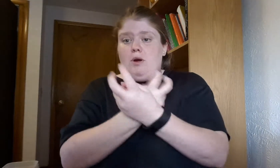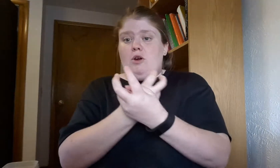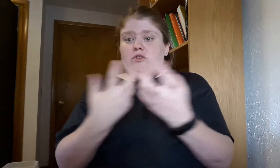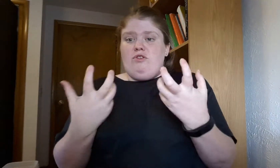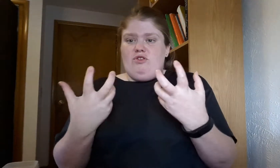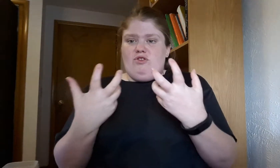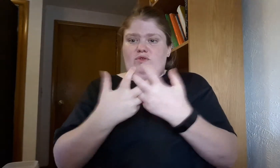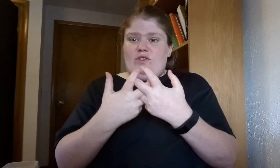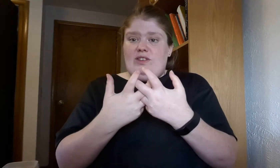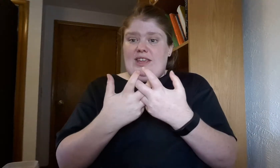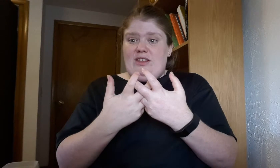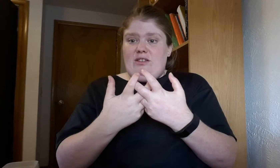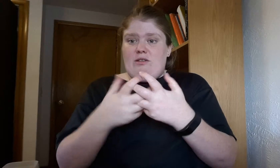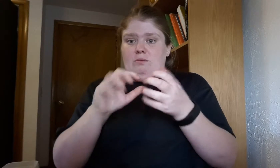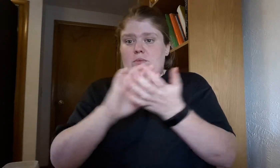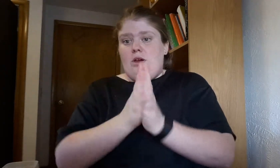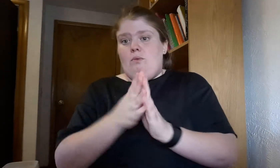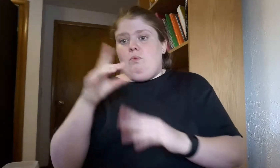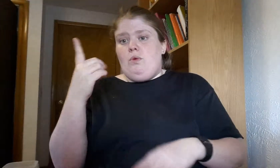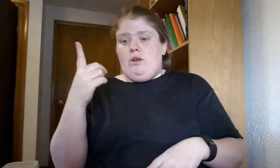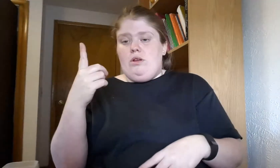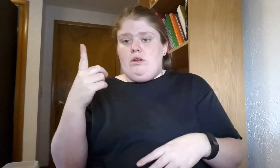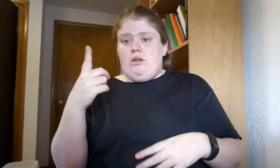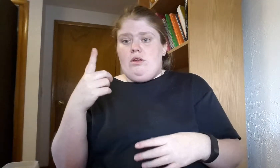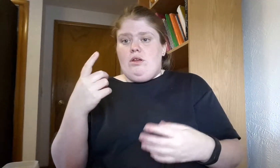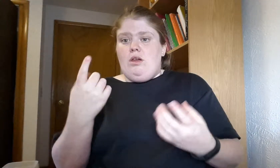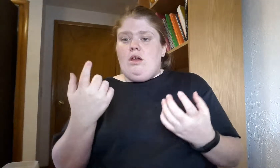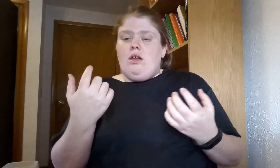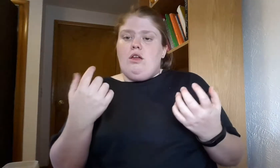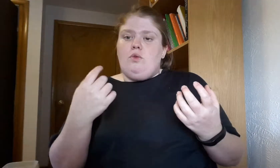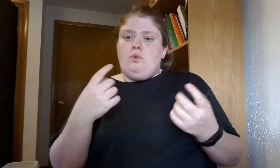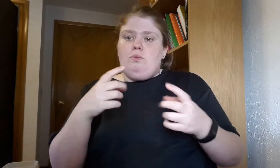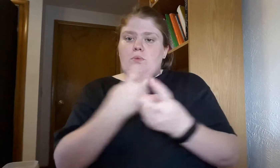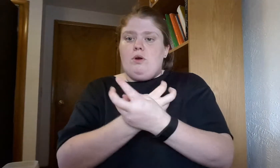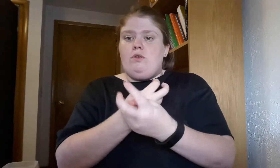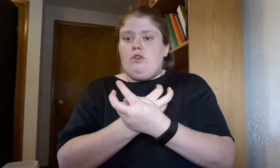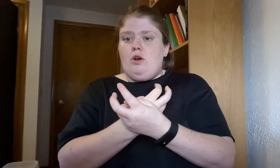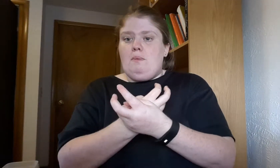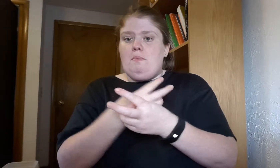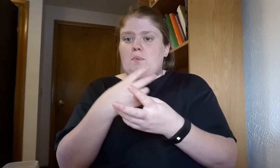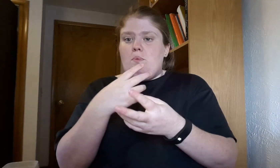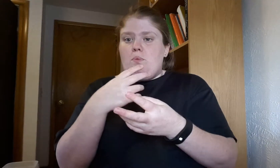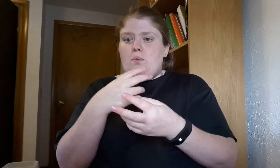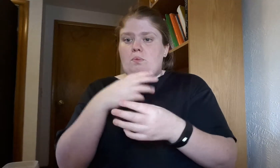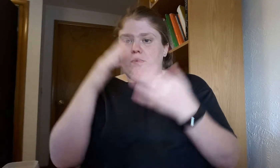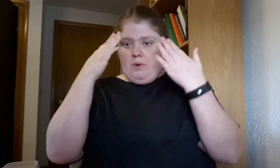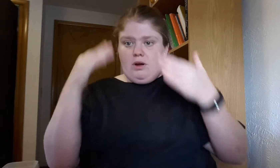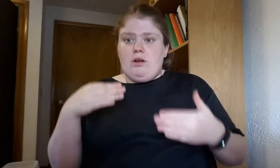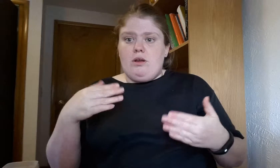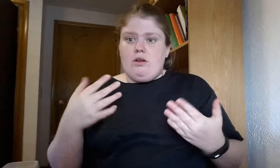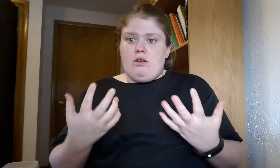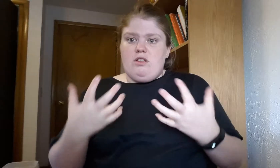tendons, cartilage, and ligaments, the bones in our body form an intricate framework